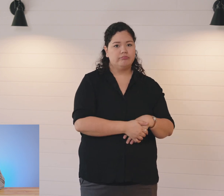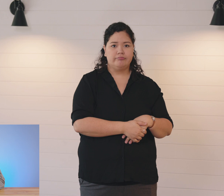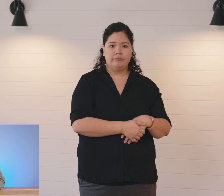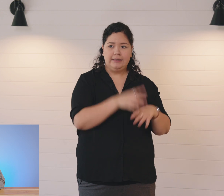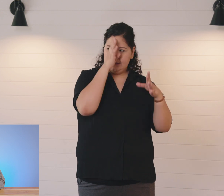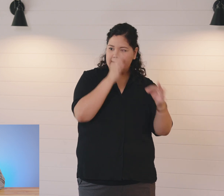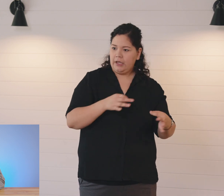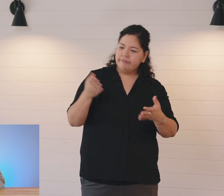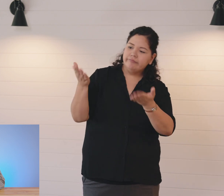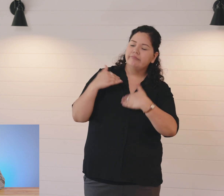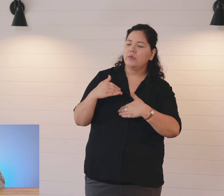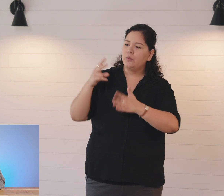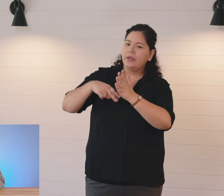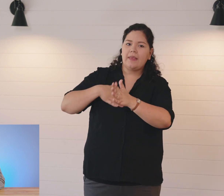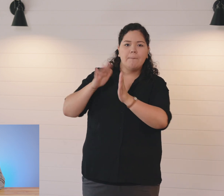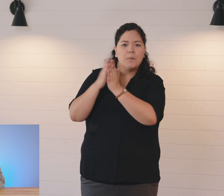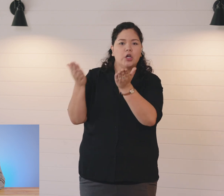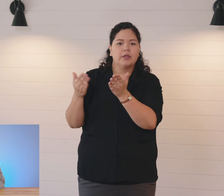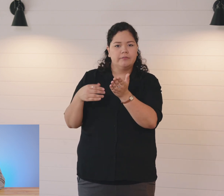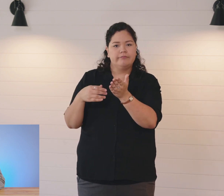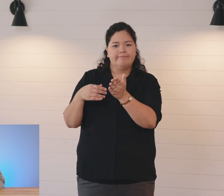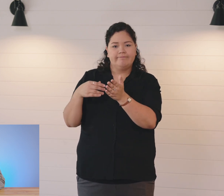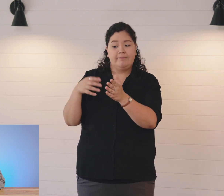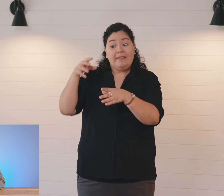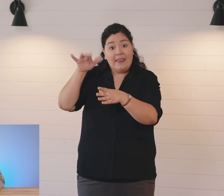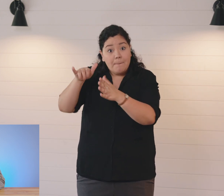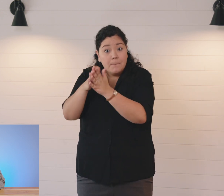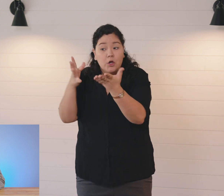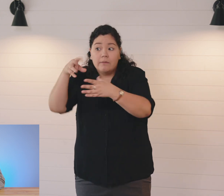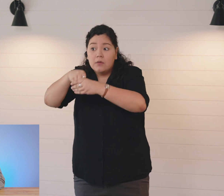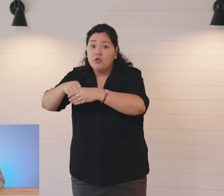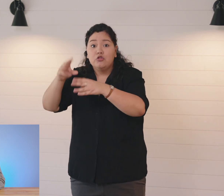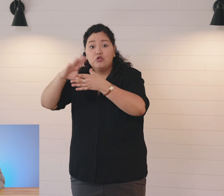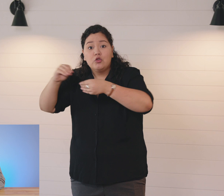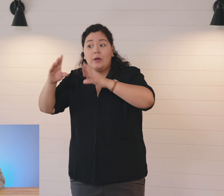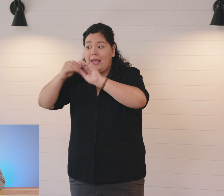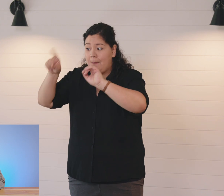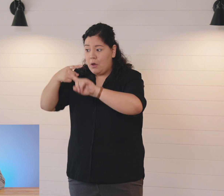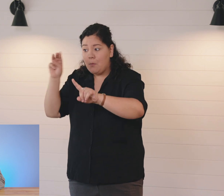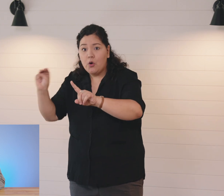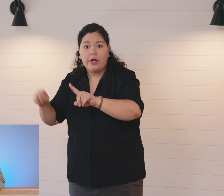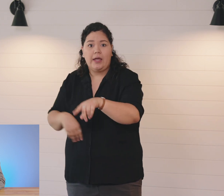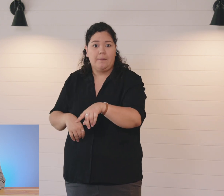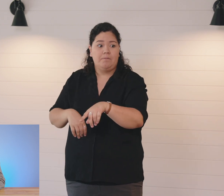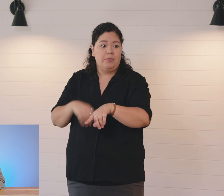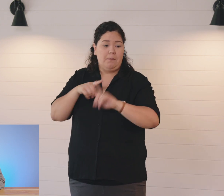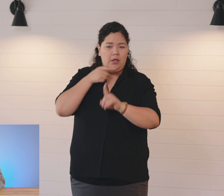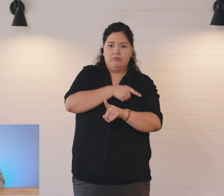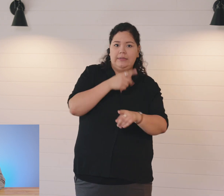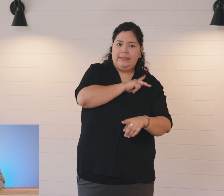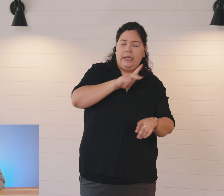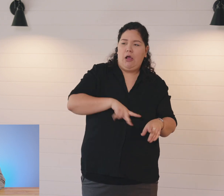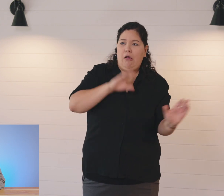to have a book read. That book included the story about Mordecai. In it, he didn't fall asleep until the story of